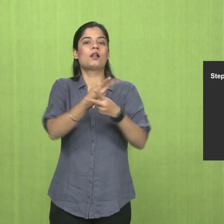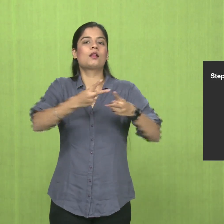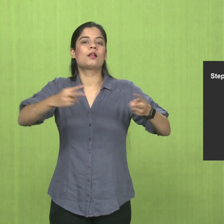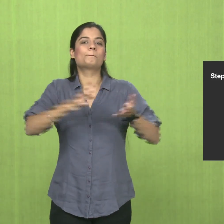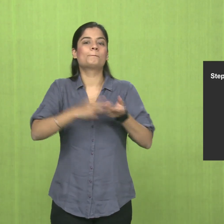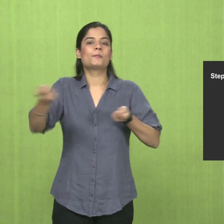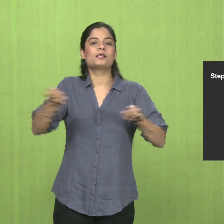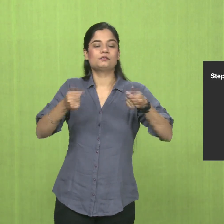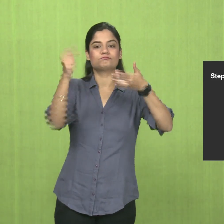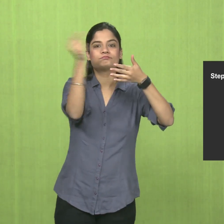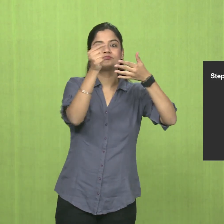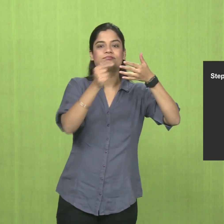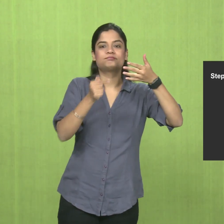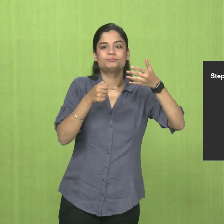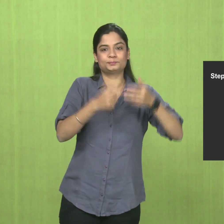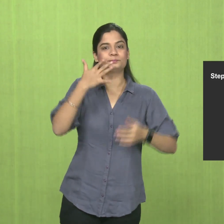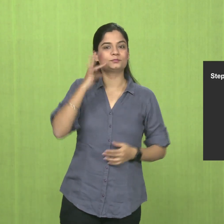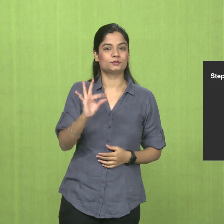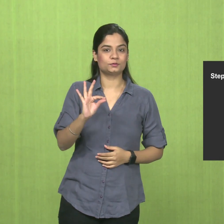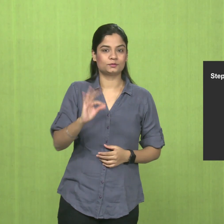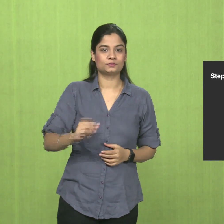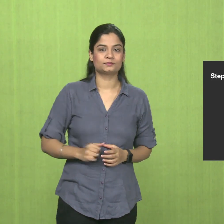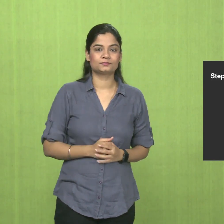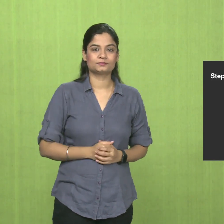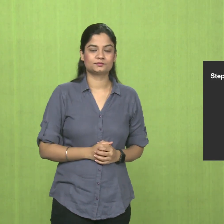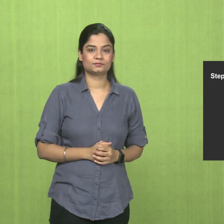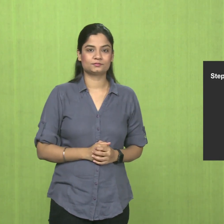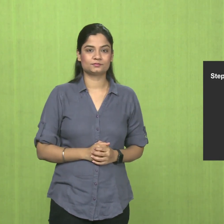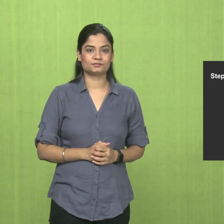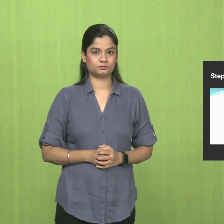needed. So all these things are under planning.